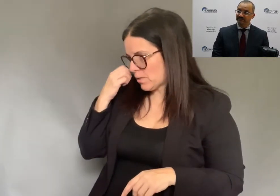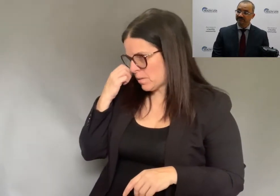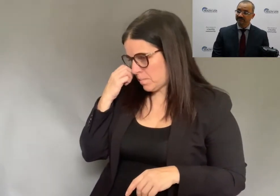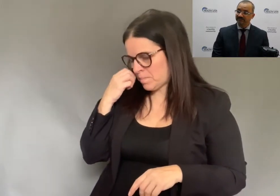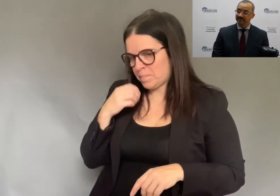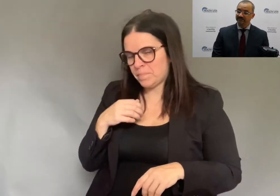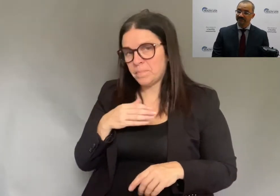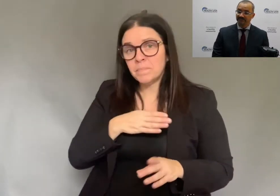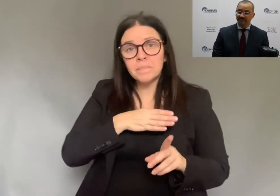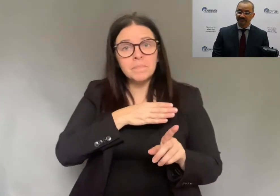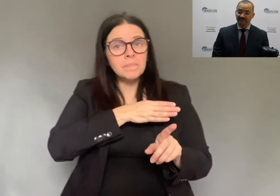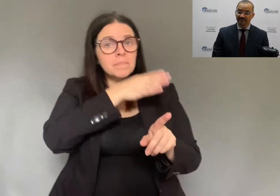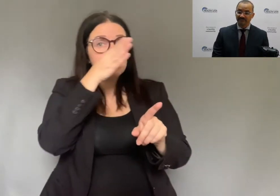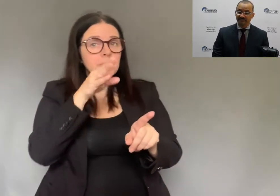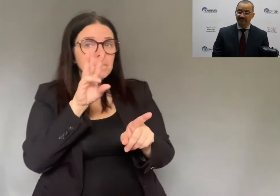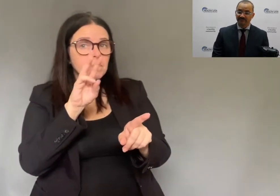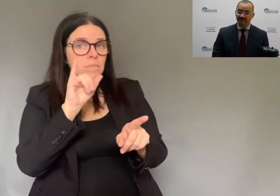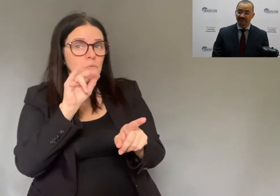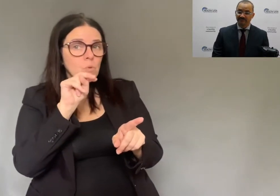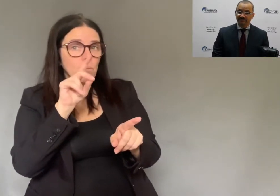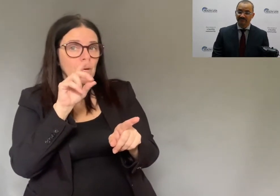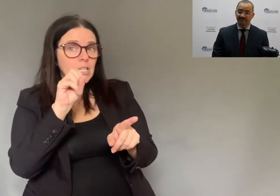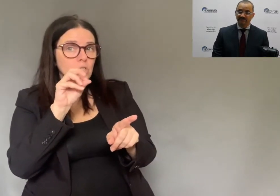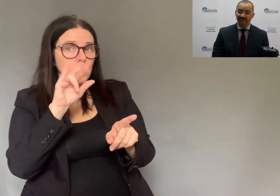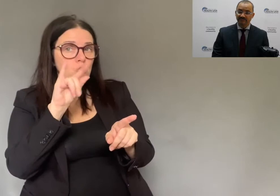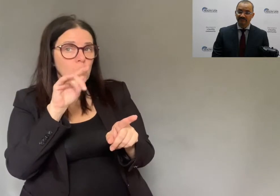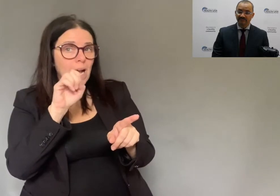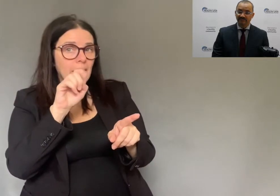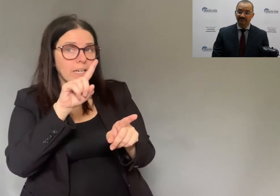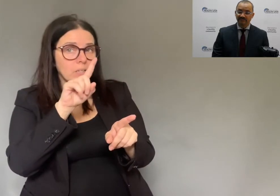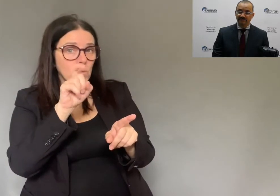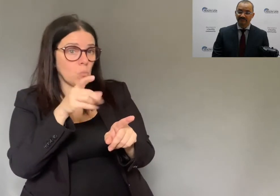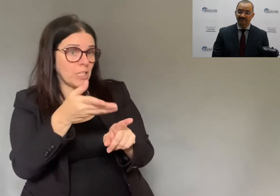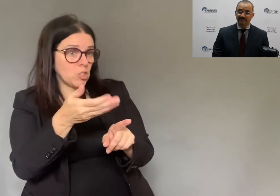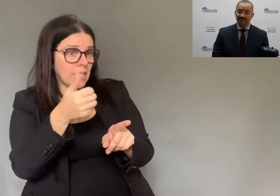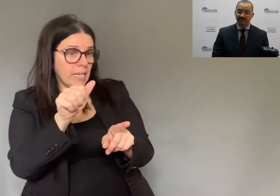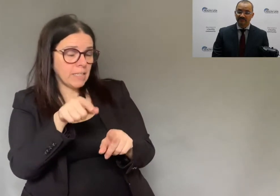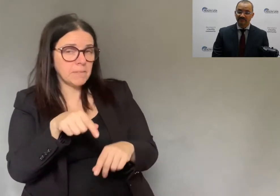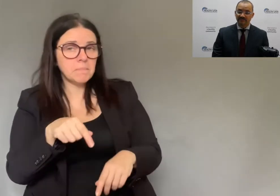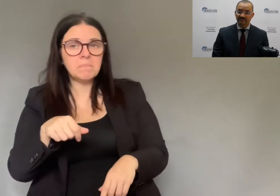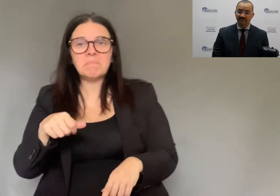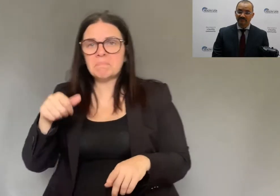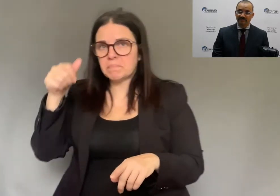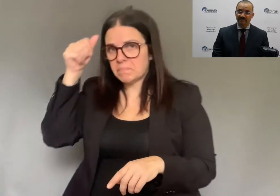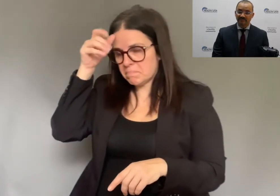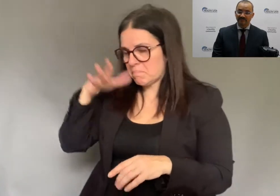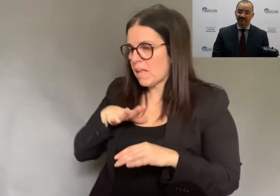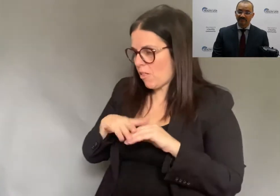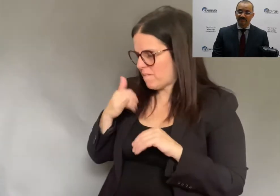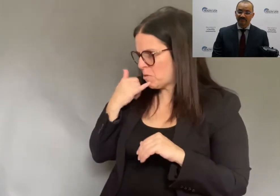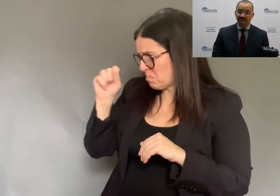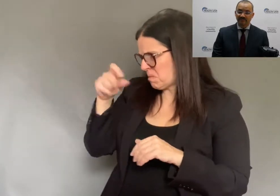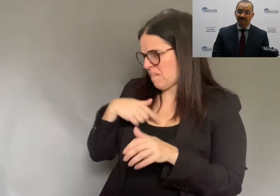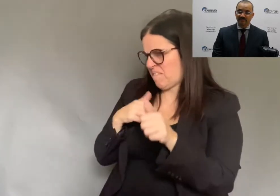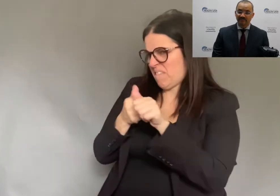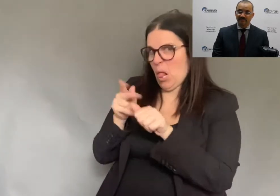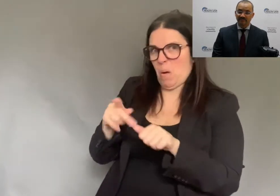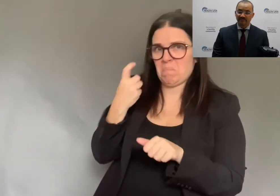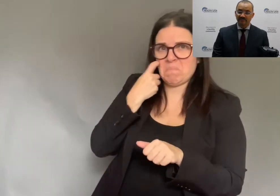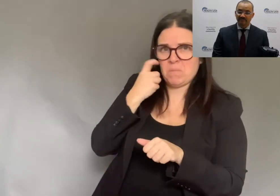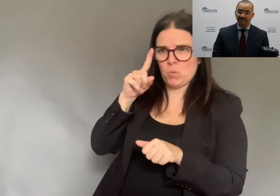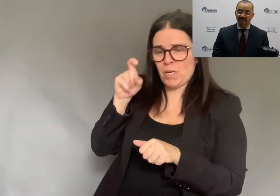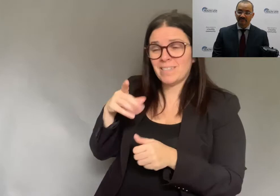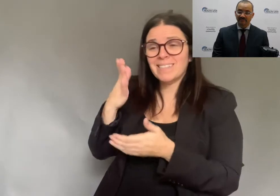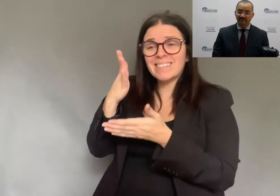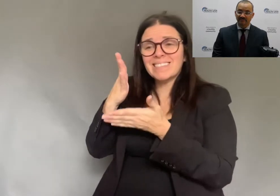Windsor-Essex? Yeah, just to follow up to that last question, some of these facilities, they only have residents who have